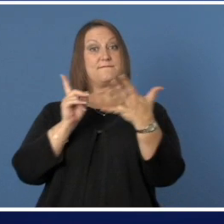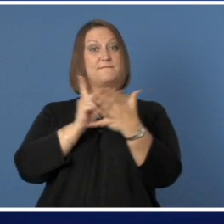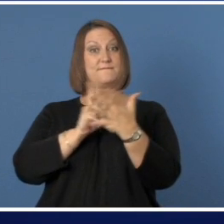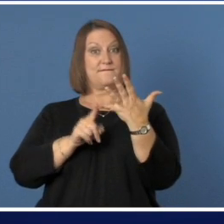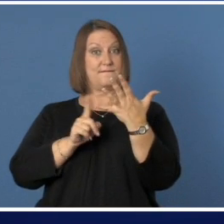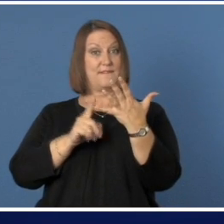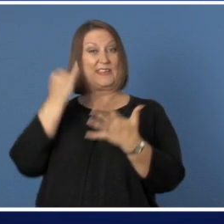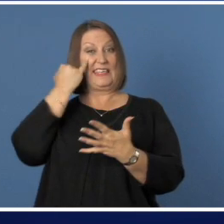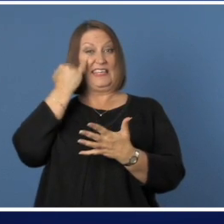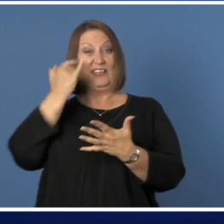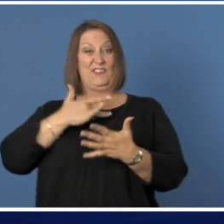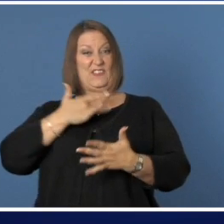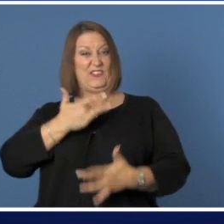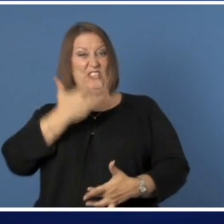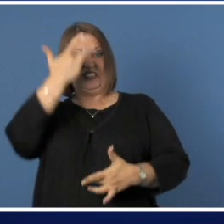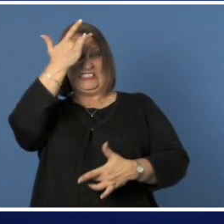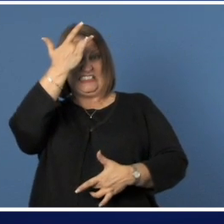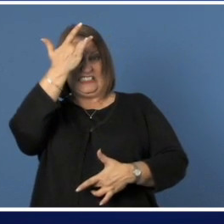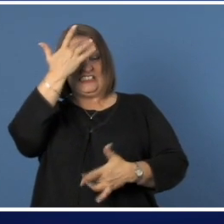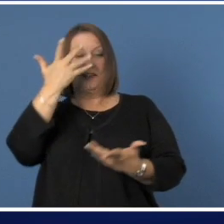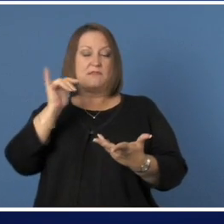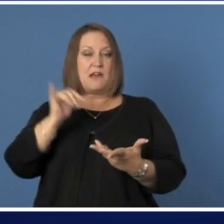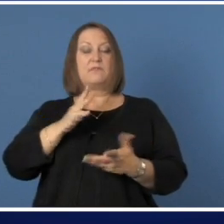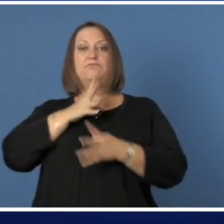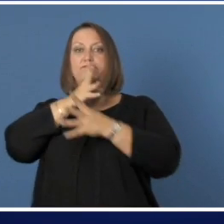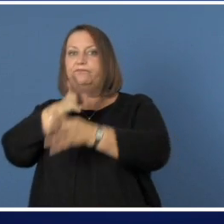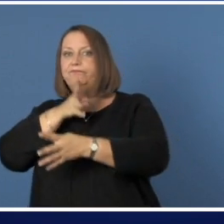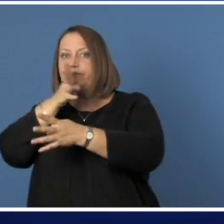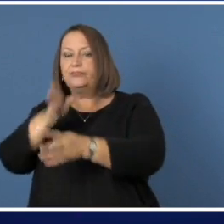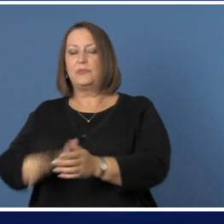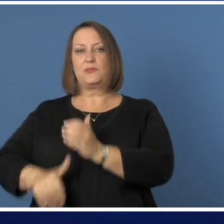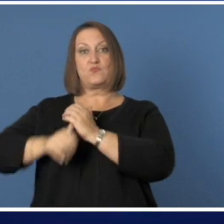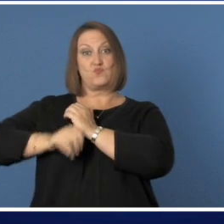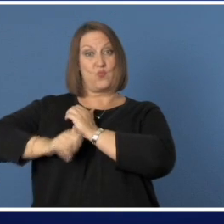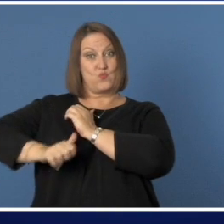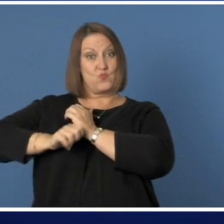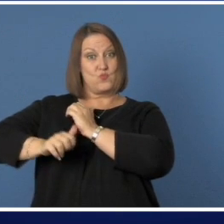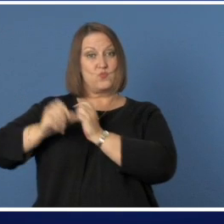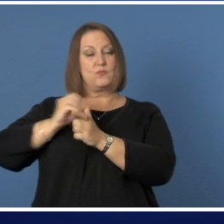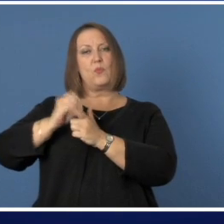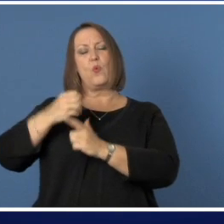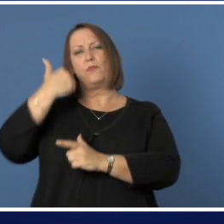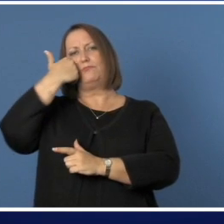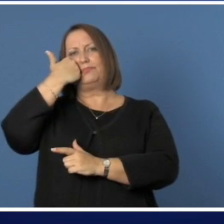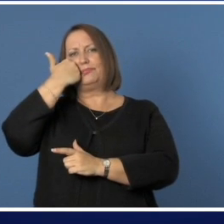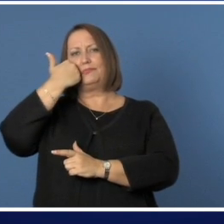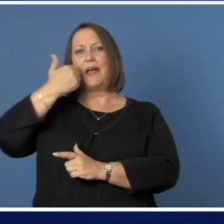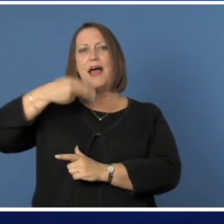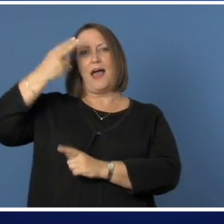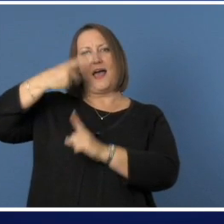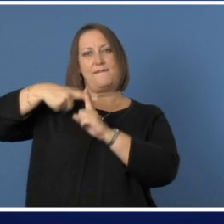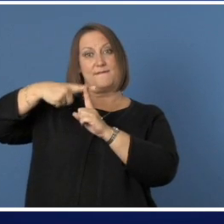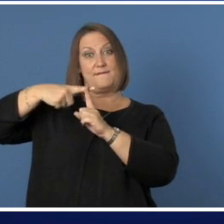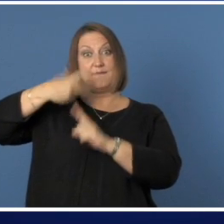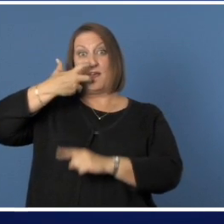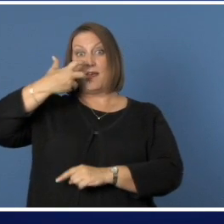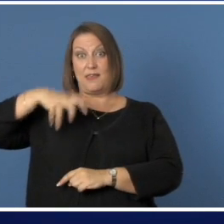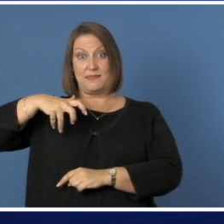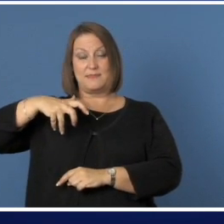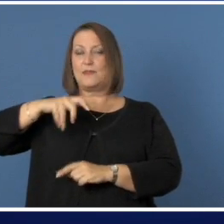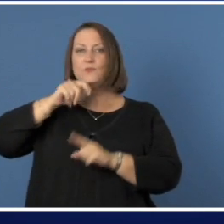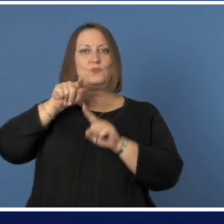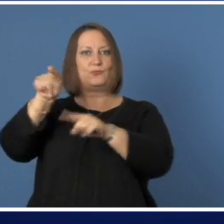Stay at home if you have signs and symptoms of an infection Don't go to work if you are vomiting, have